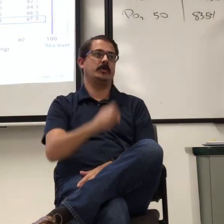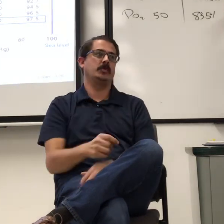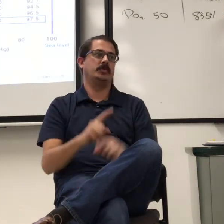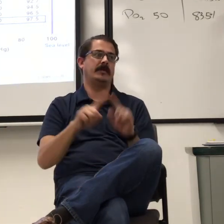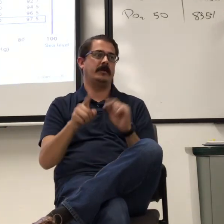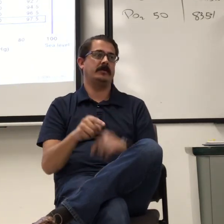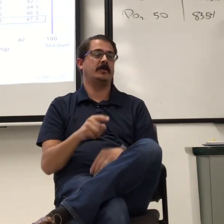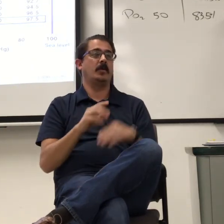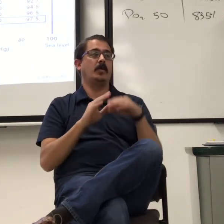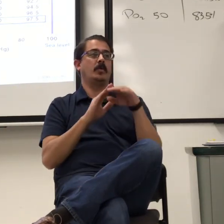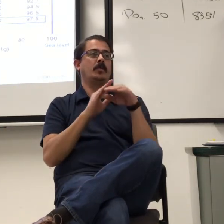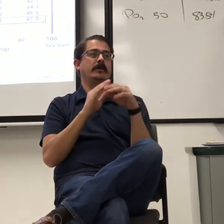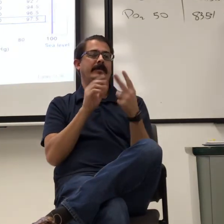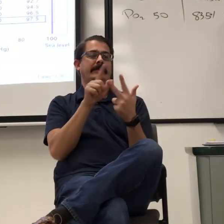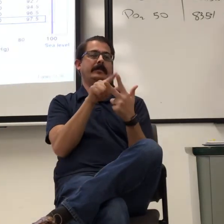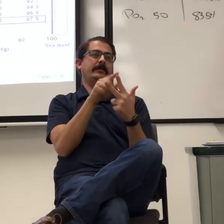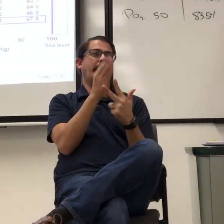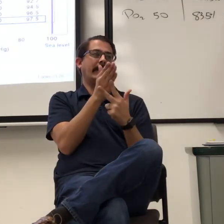This is altitude.